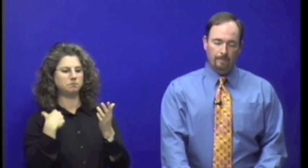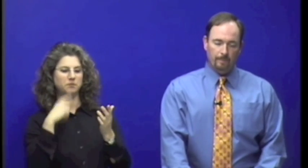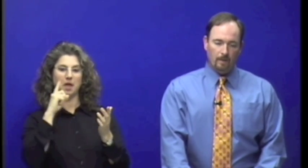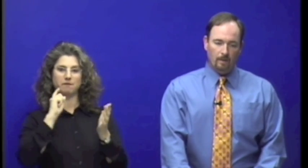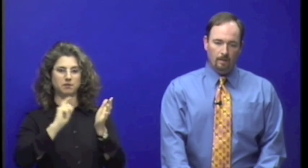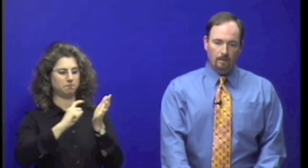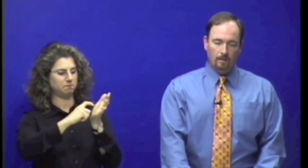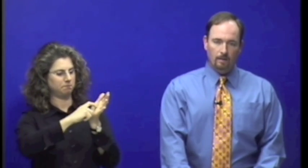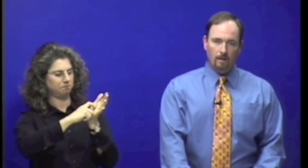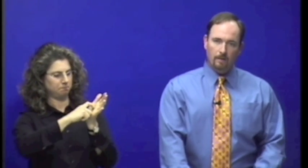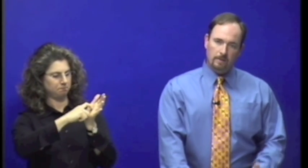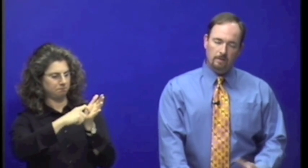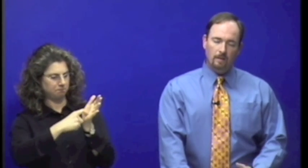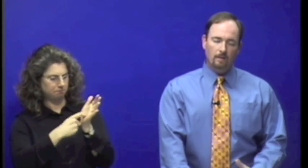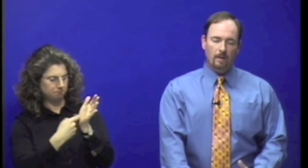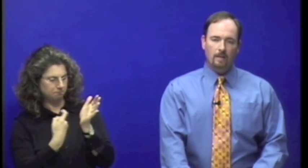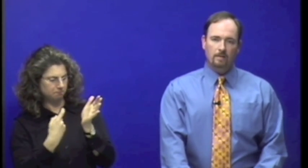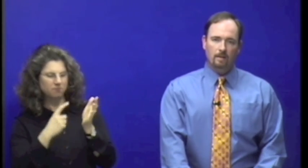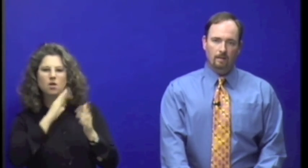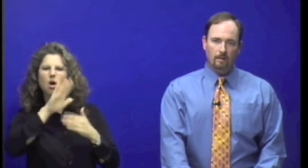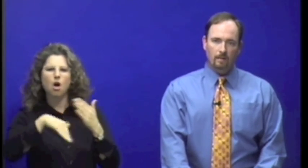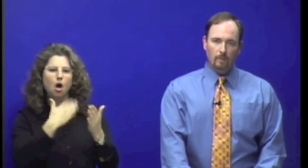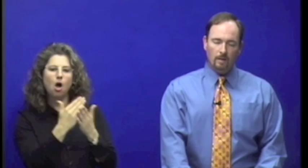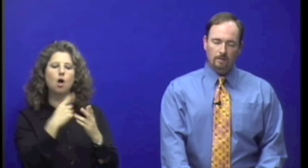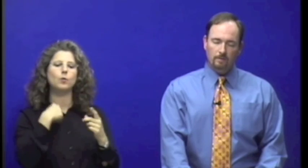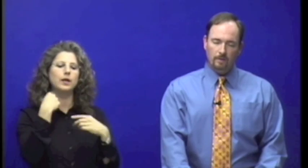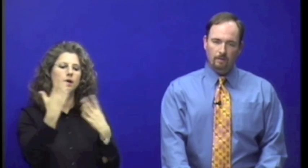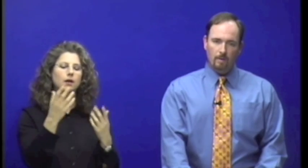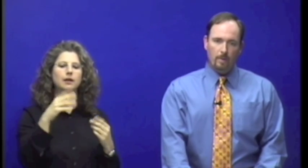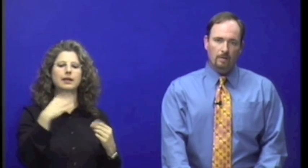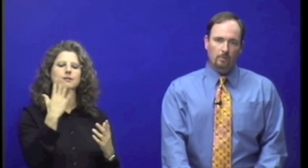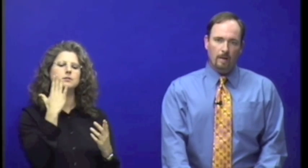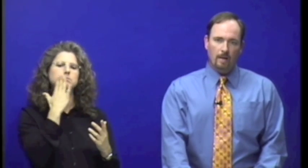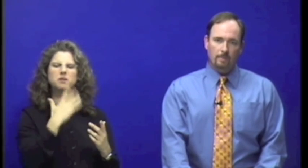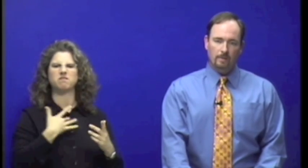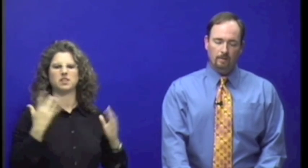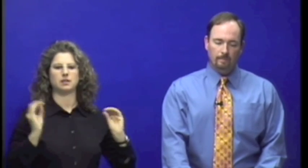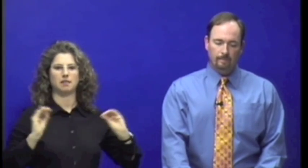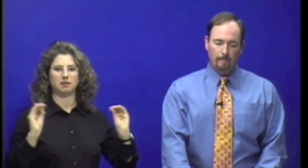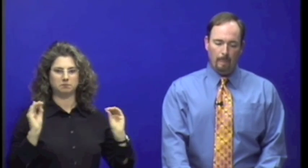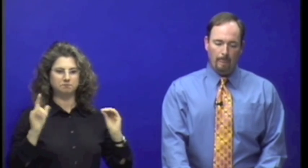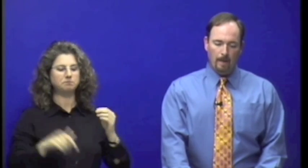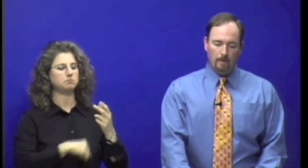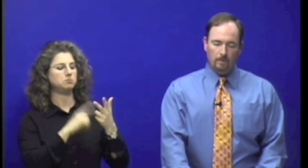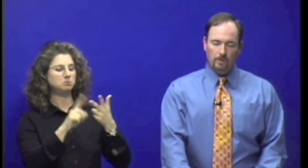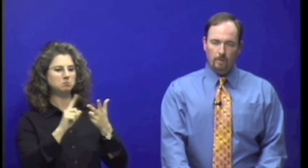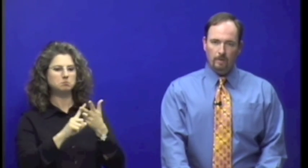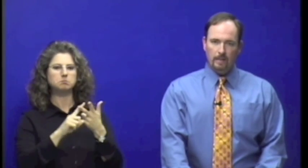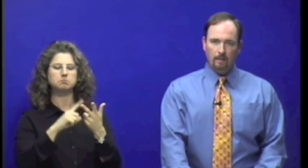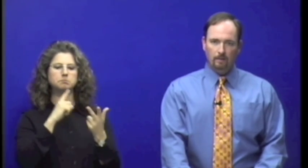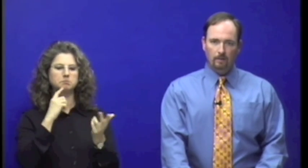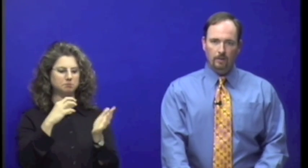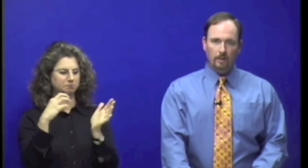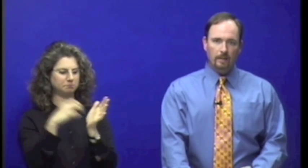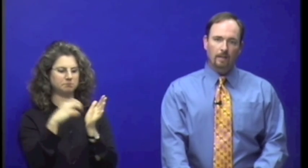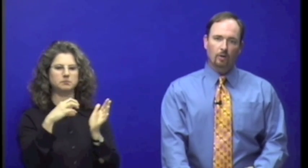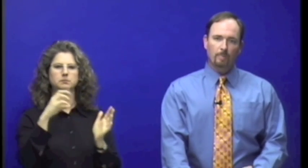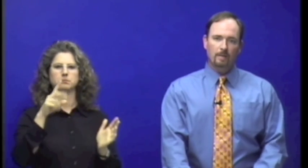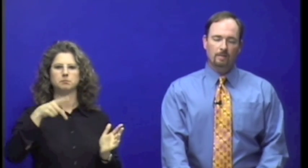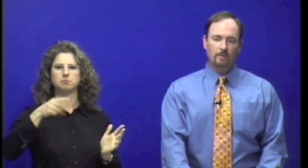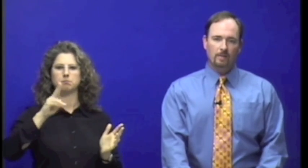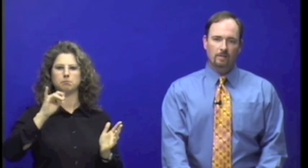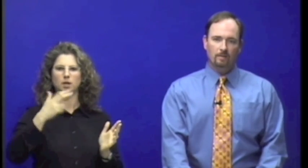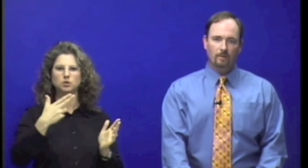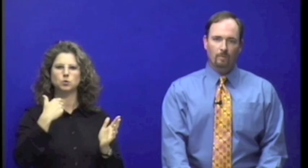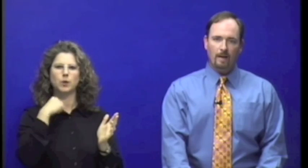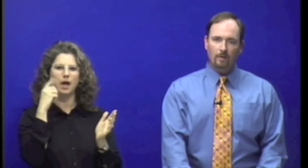blade, and all this is done under anesthetic. And then we also do a punch biopsy, which is where we take a little cookie cutter